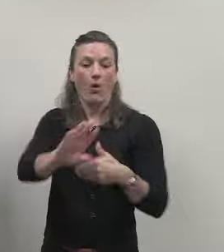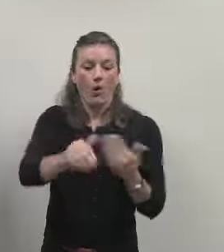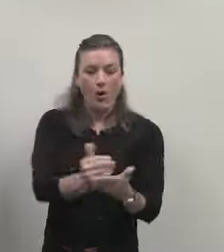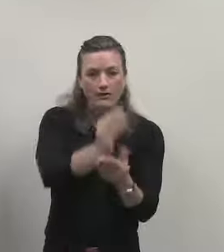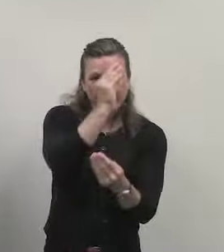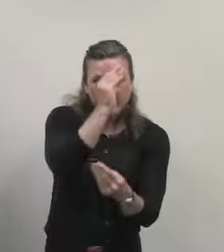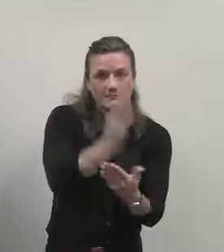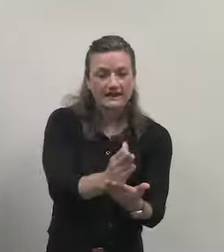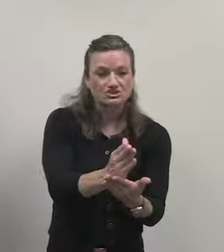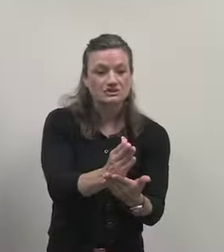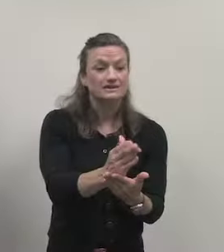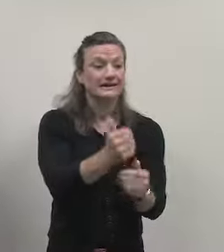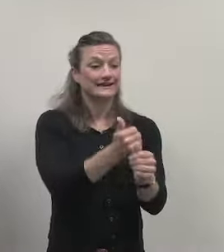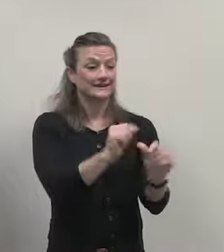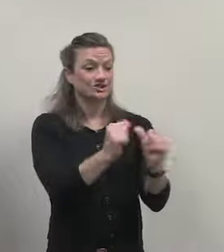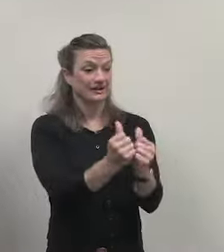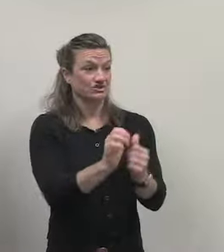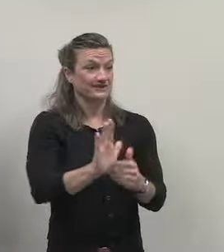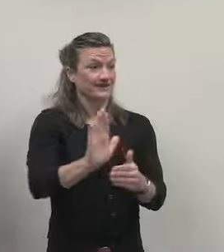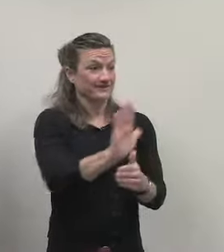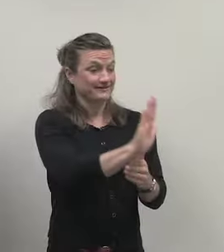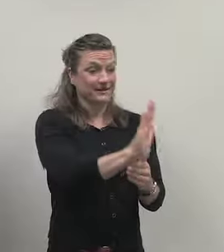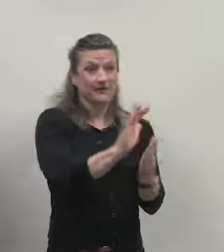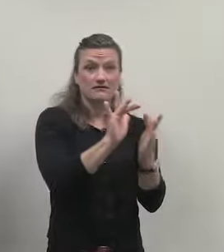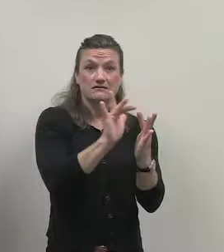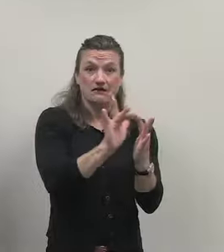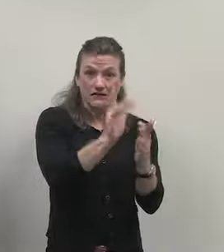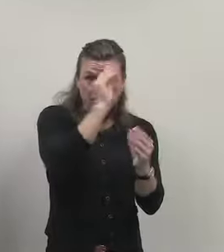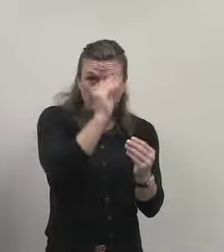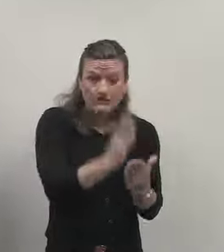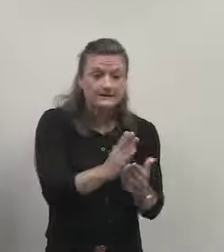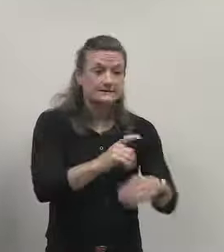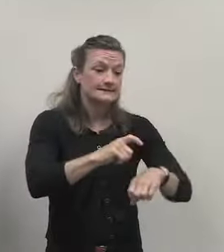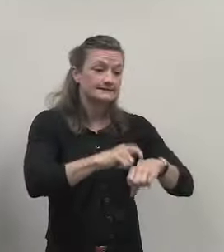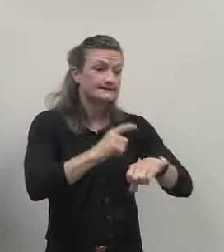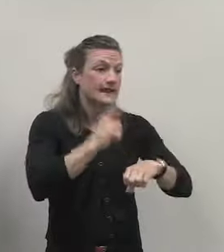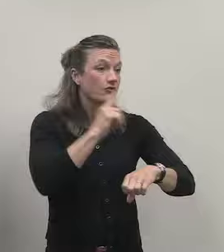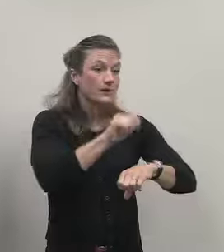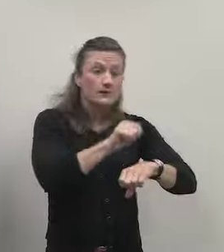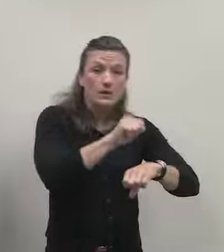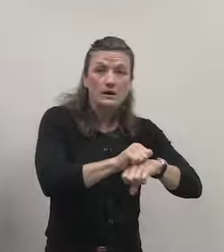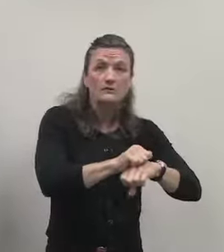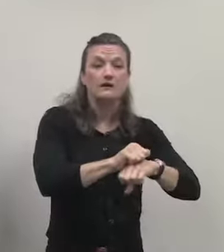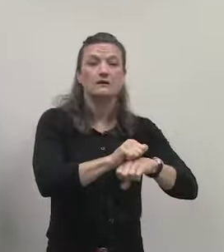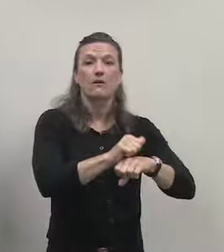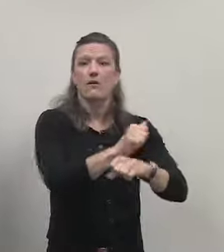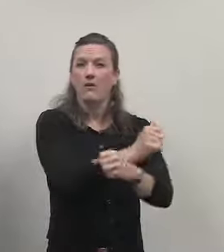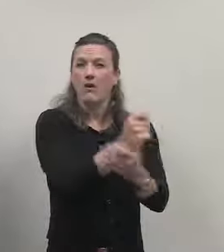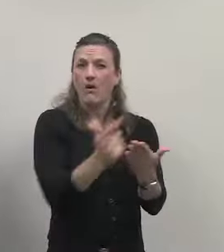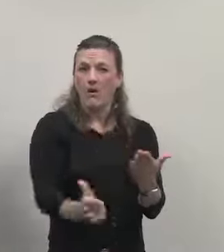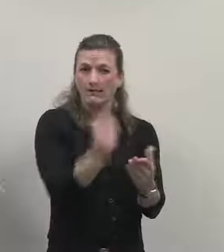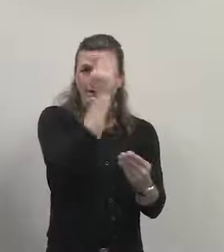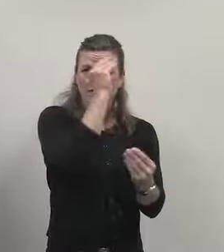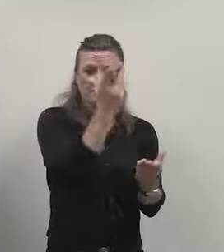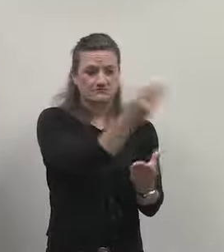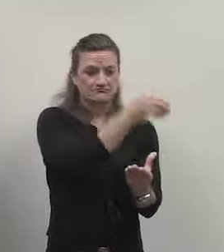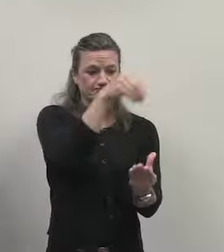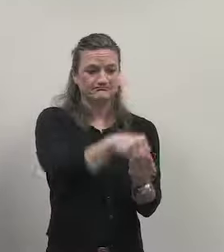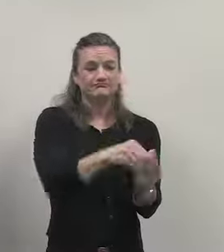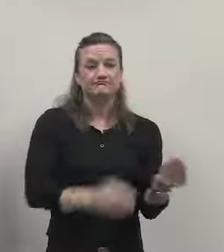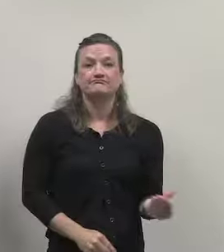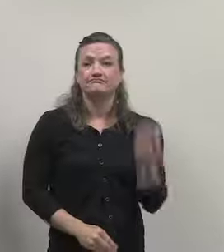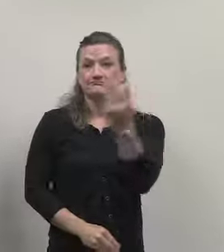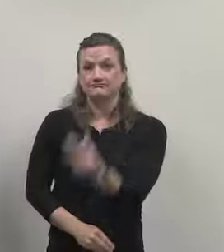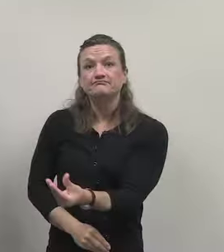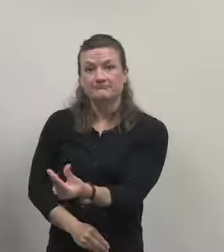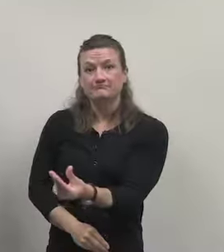information about each agency, a time to go for an appointment, and